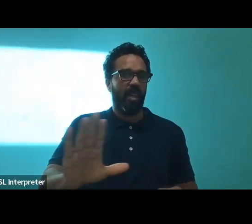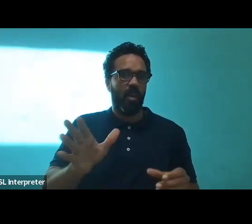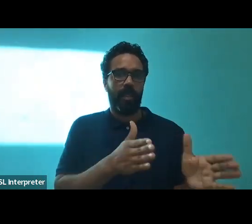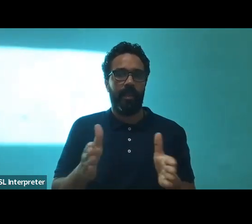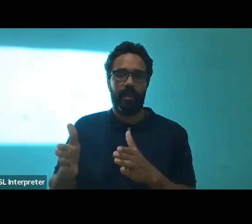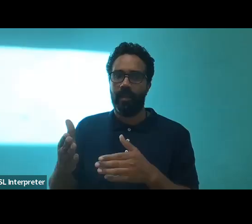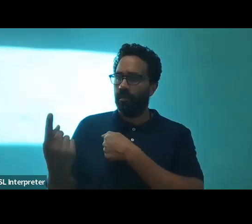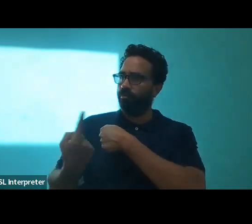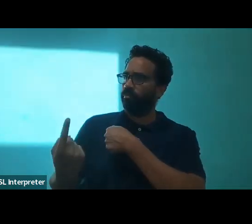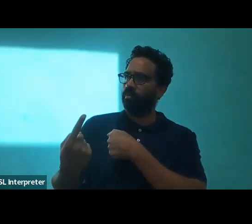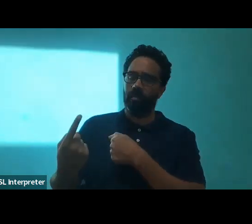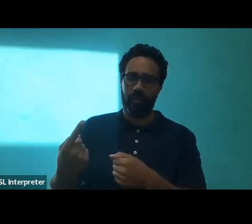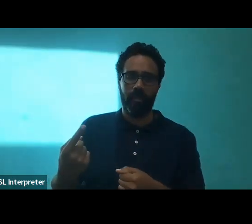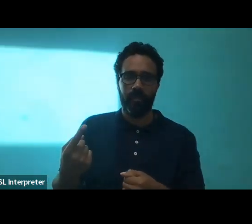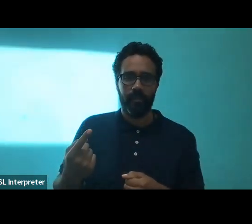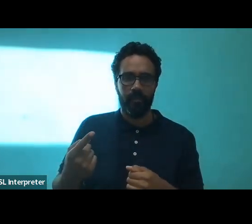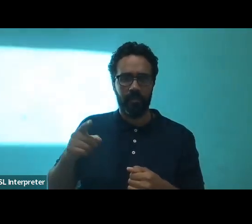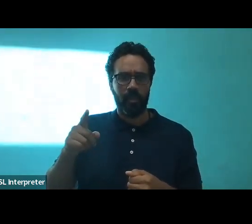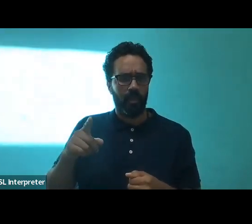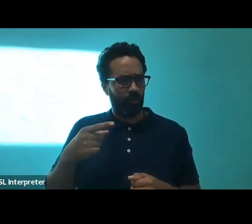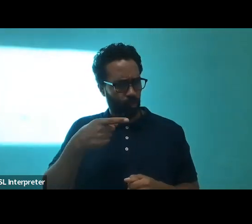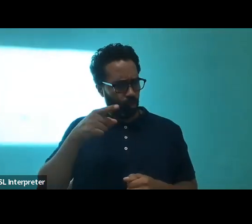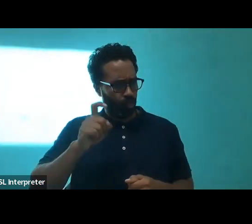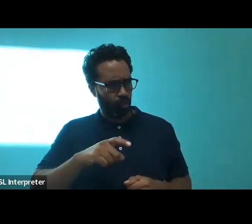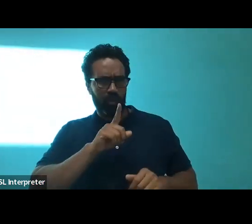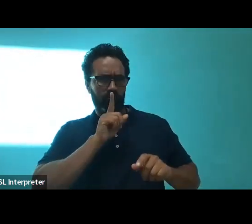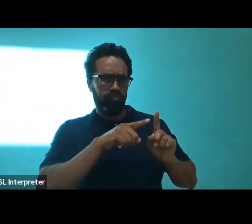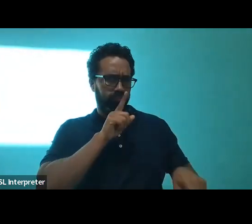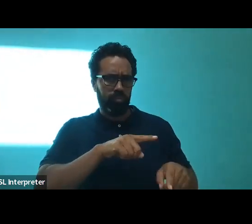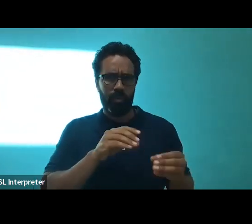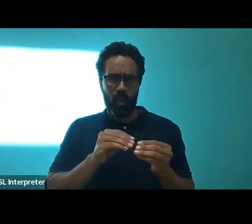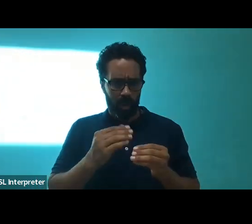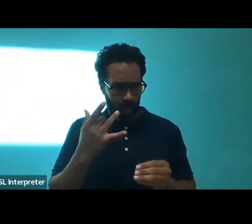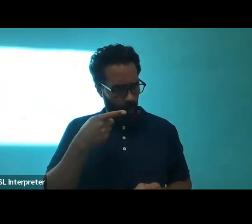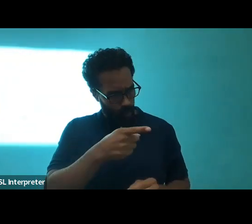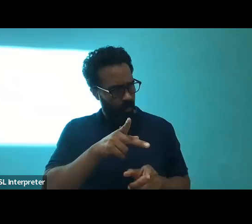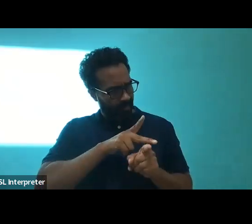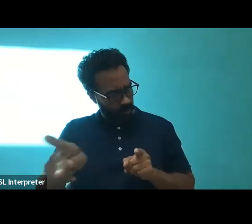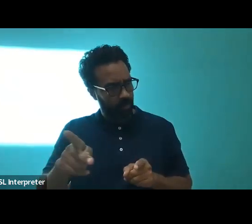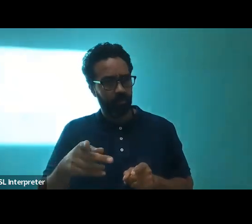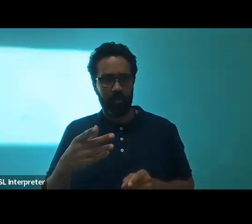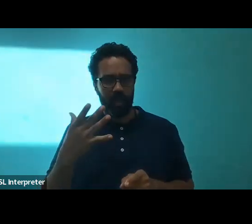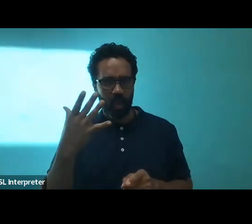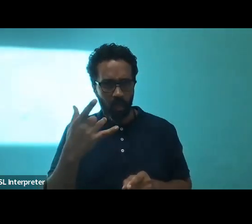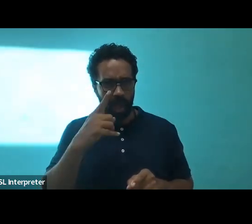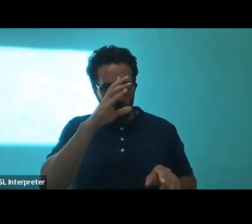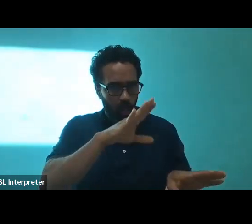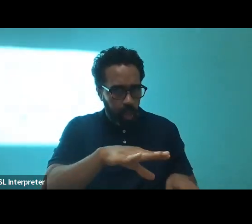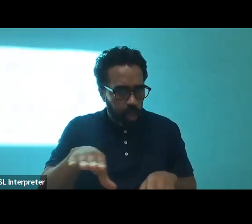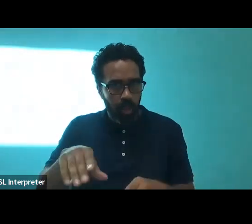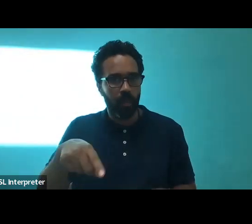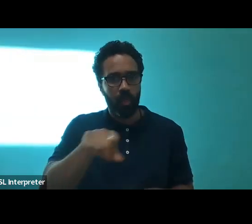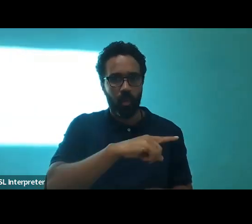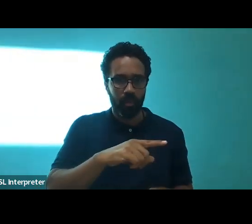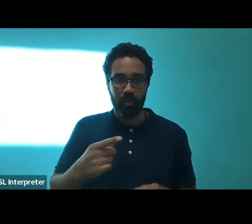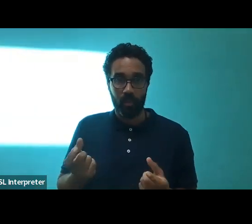to be more directive because I was the professional and I was spending tax dollars, which